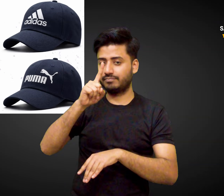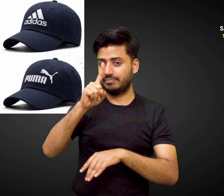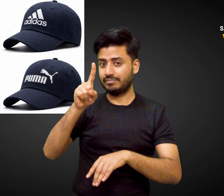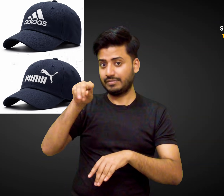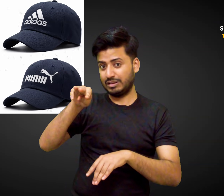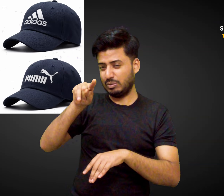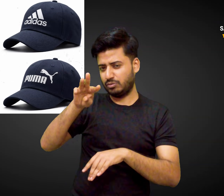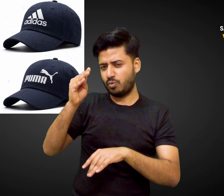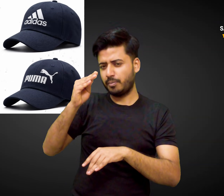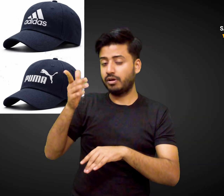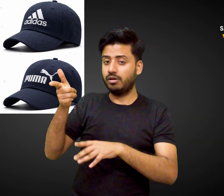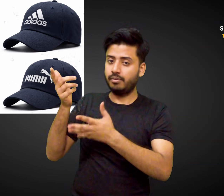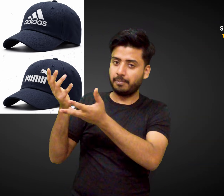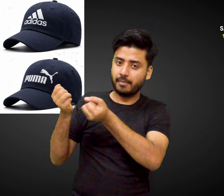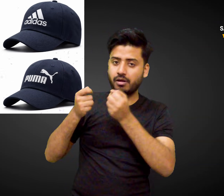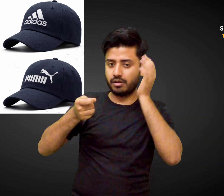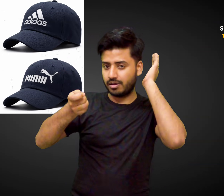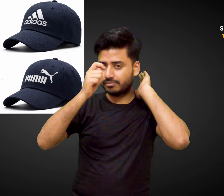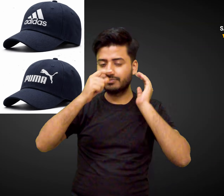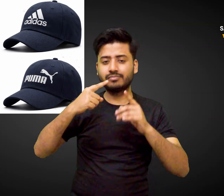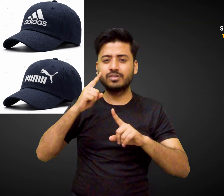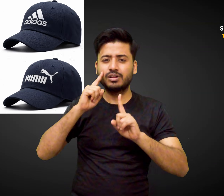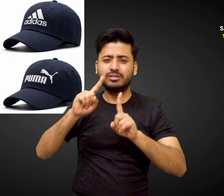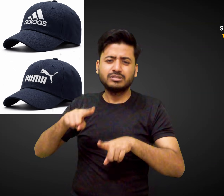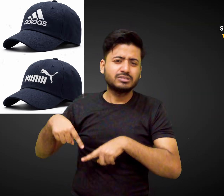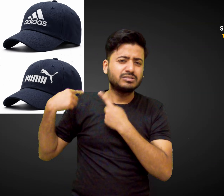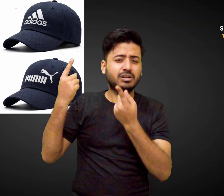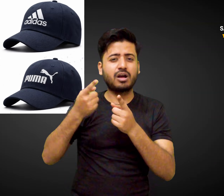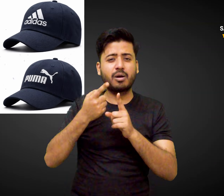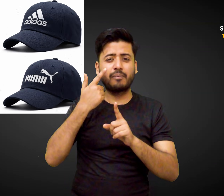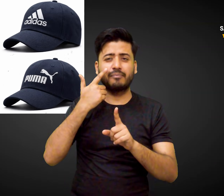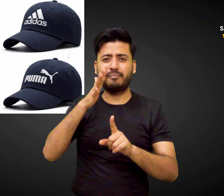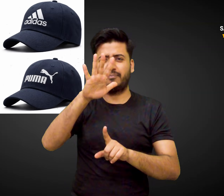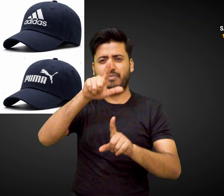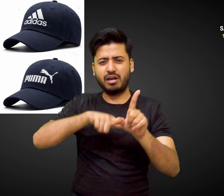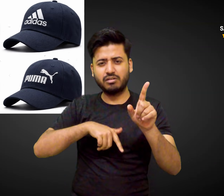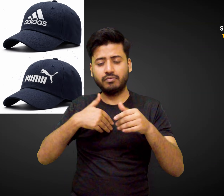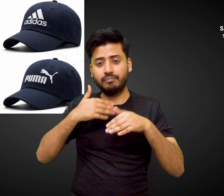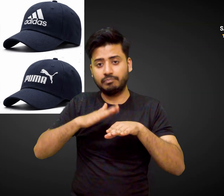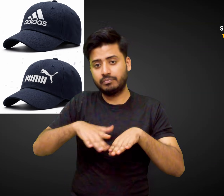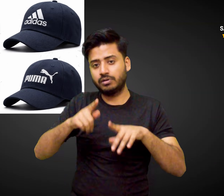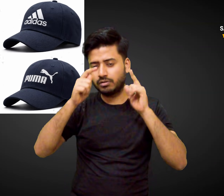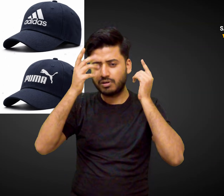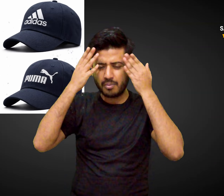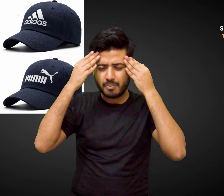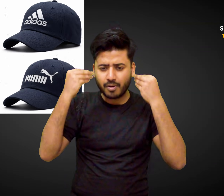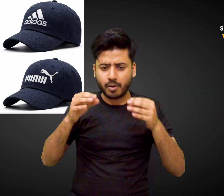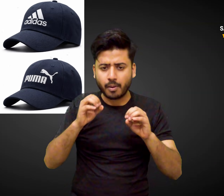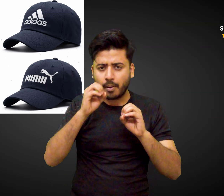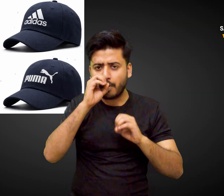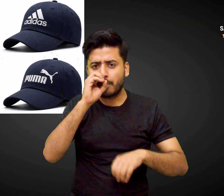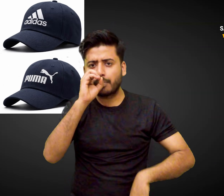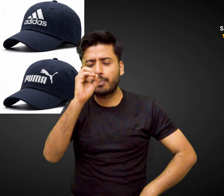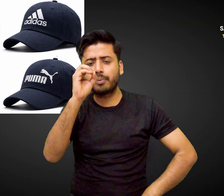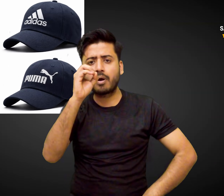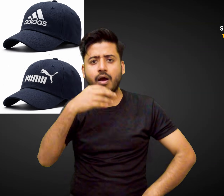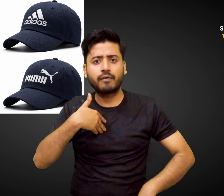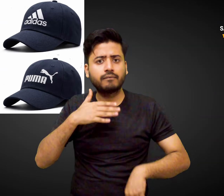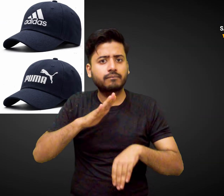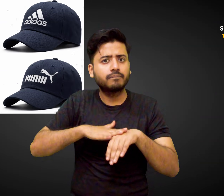and hair shedding. Take regular breaks. Remove your cap periodically throughout the day to allow your scalp to breathe. Prep hair before